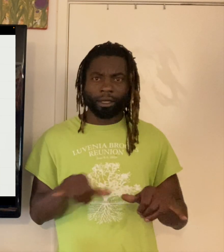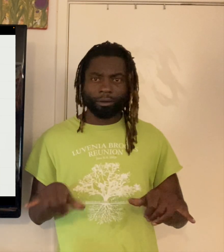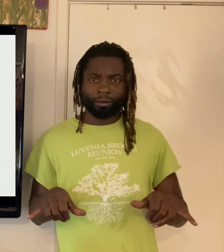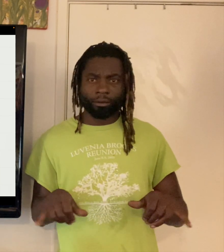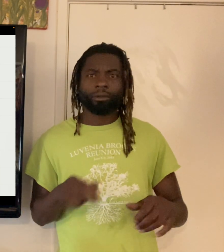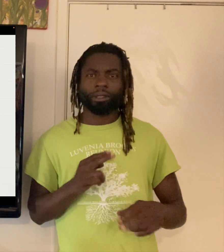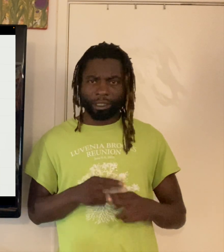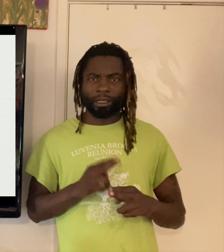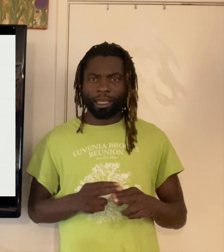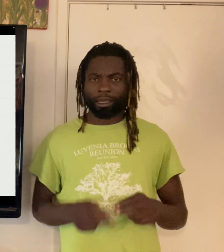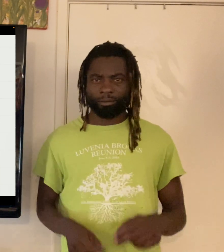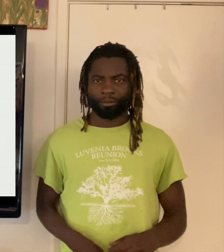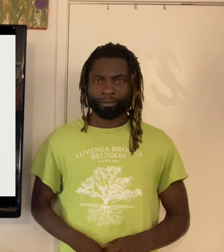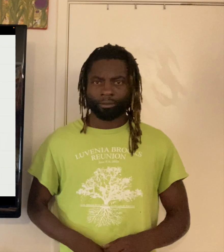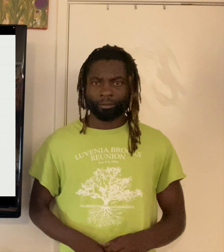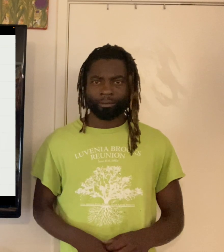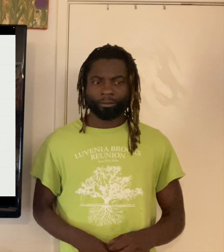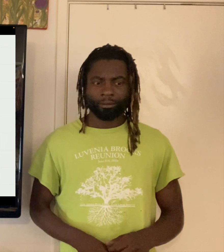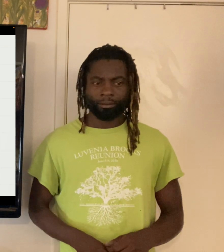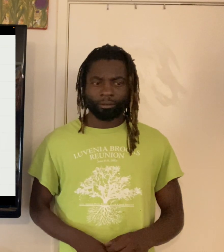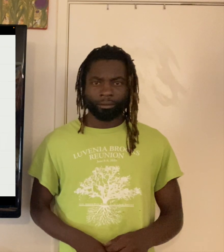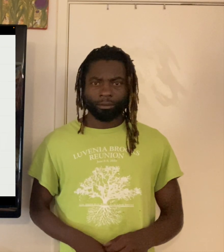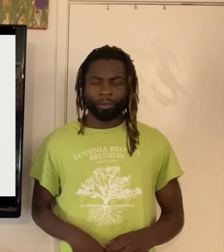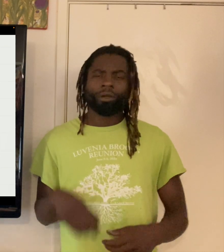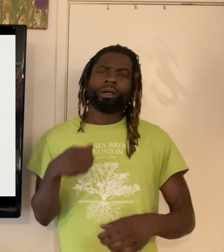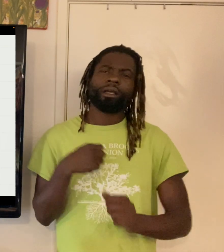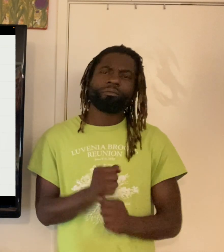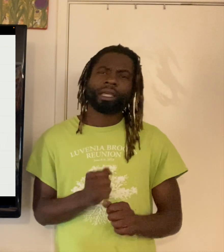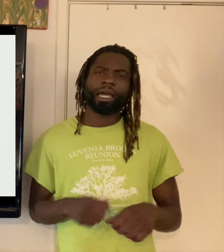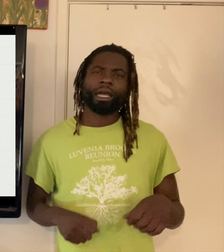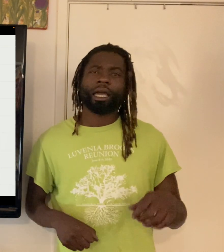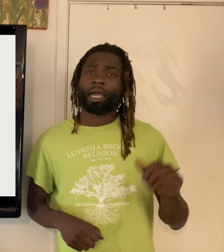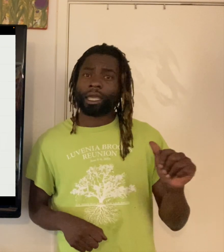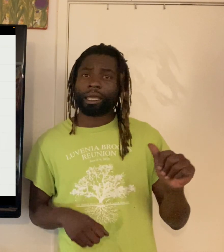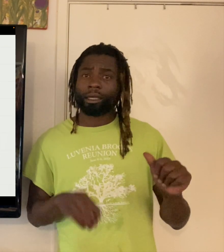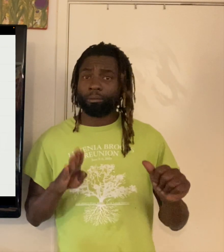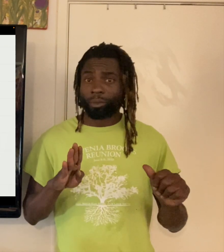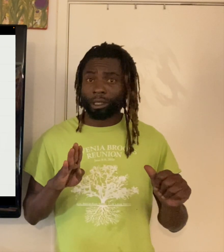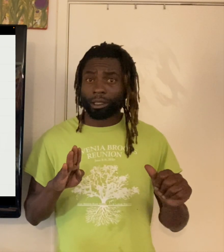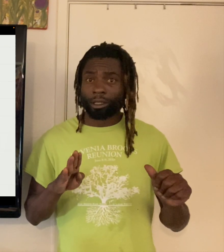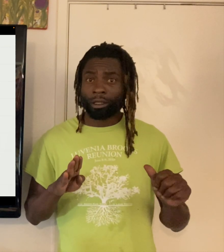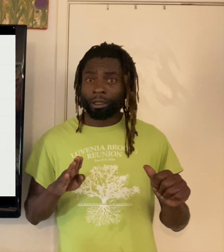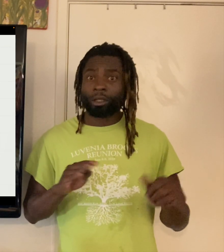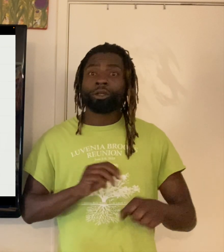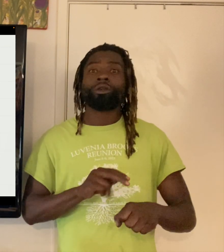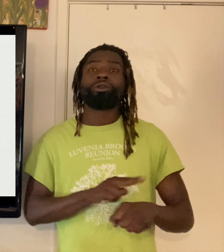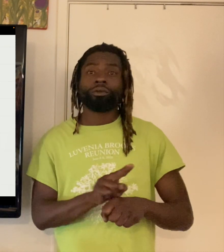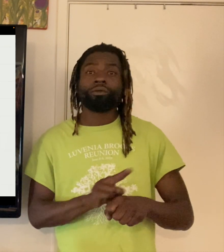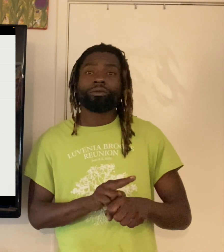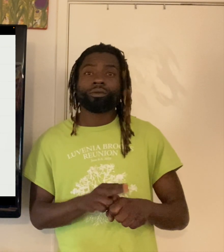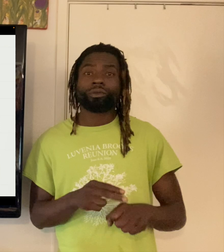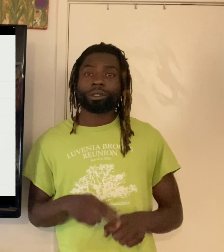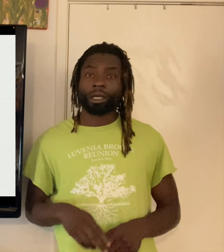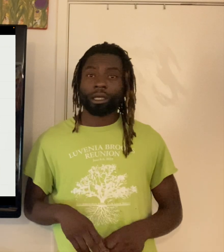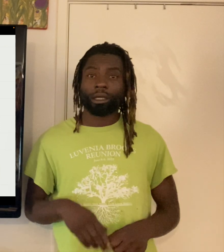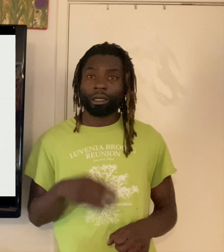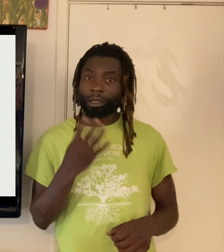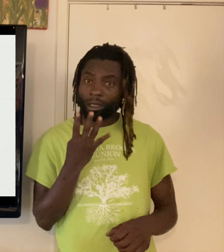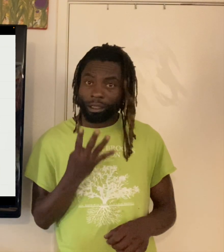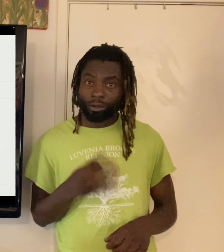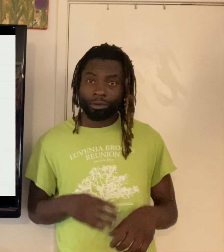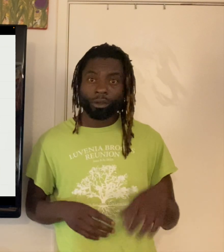Fascinating! Okay, now let's make an A-B pattern, but with colors. Red and